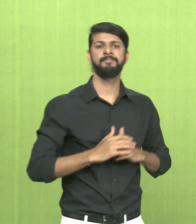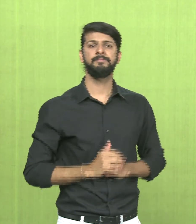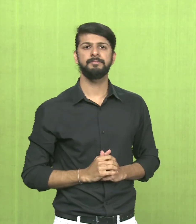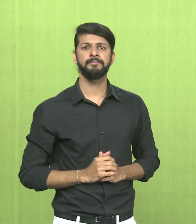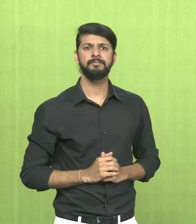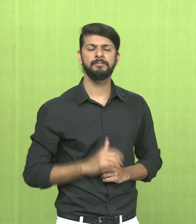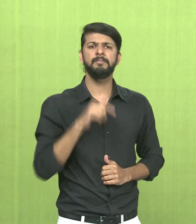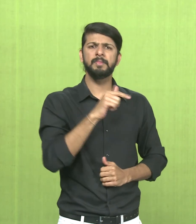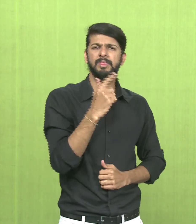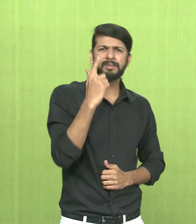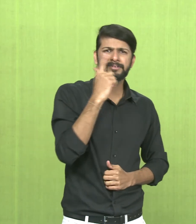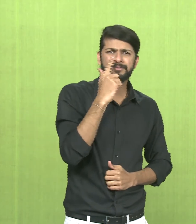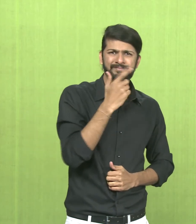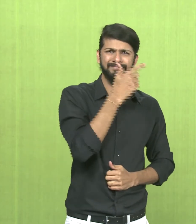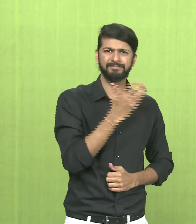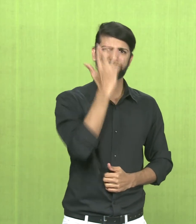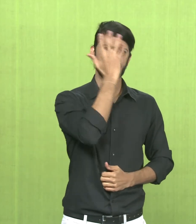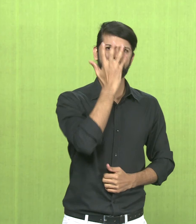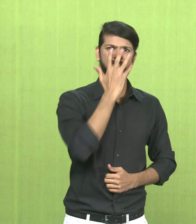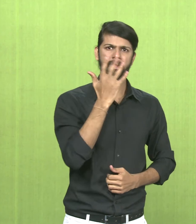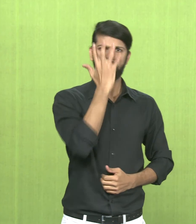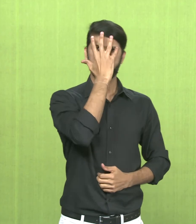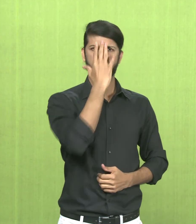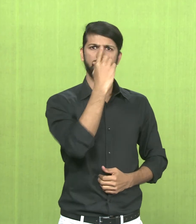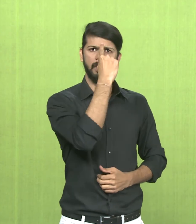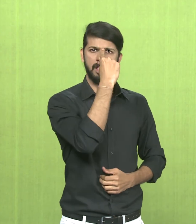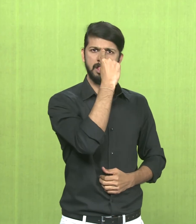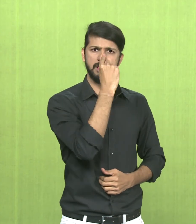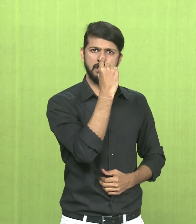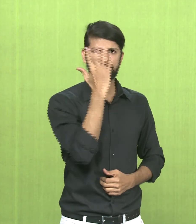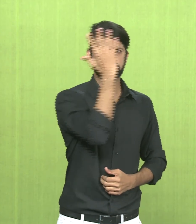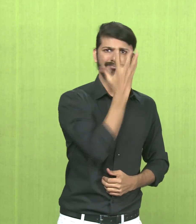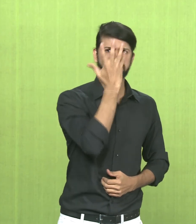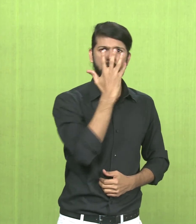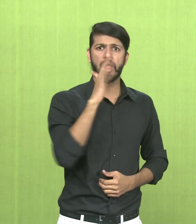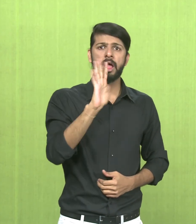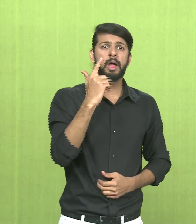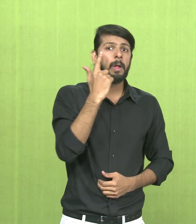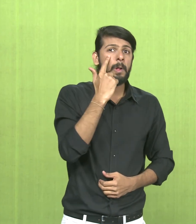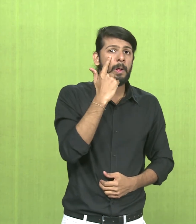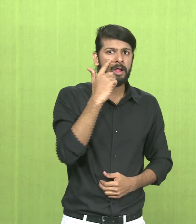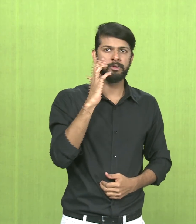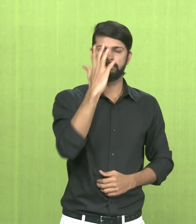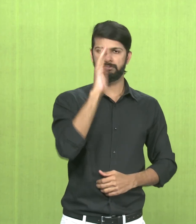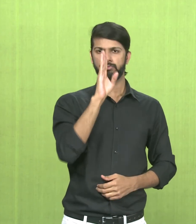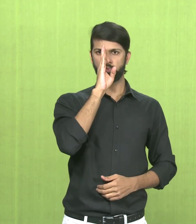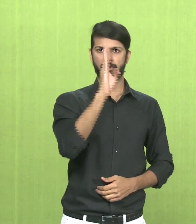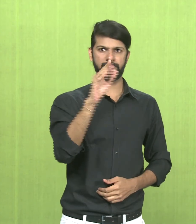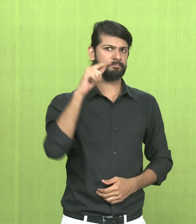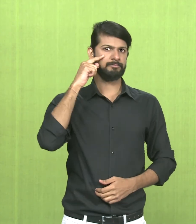This portrait is an experimental work. You would see how disjunctive it is. It's broken up, the